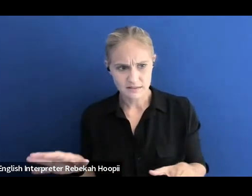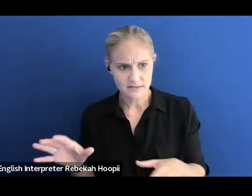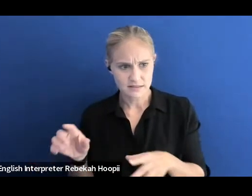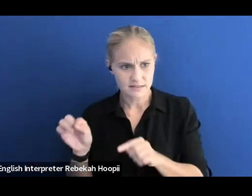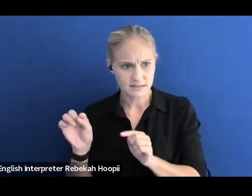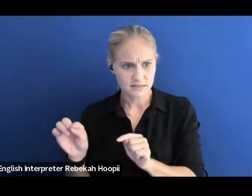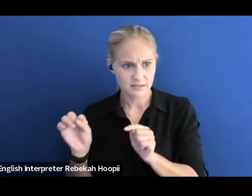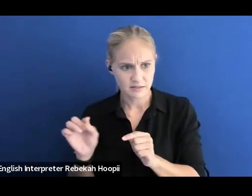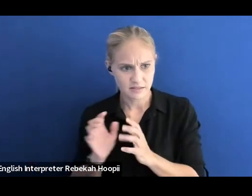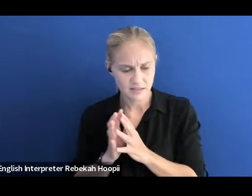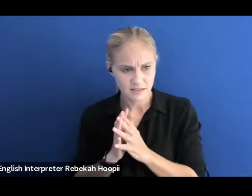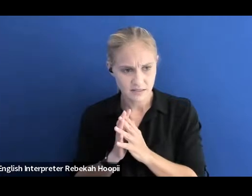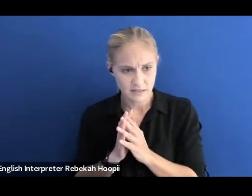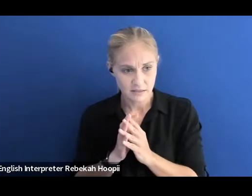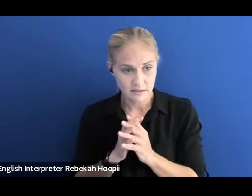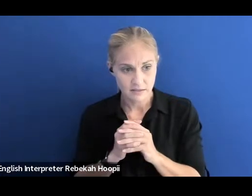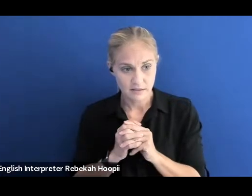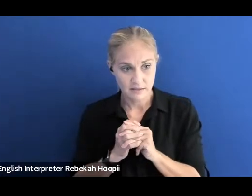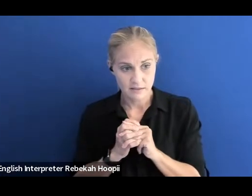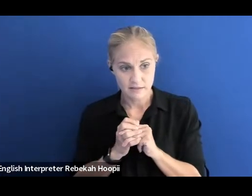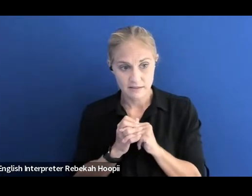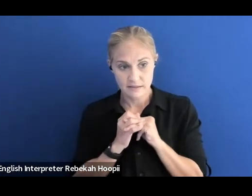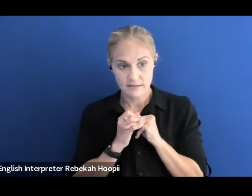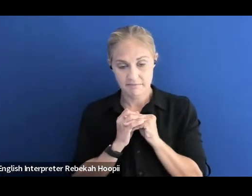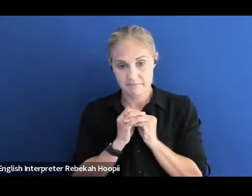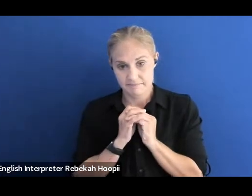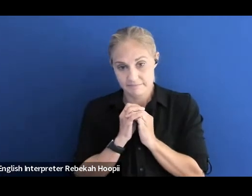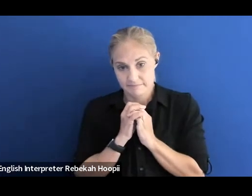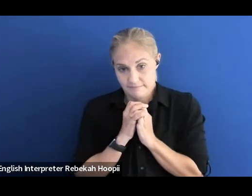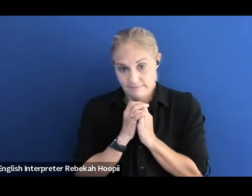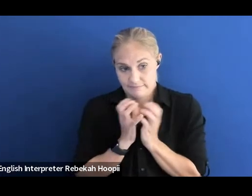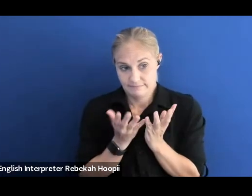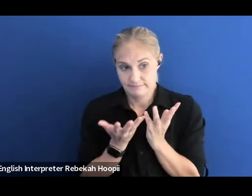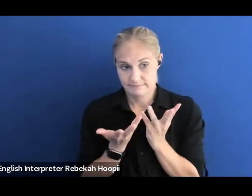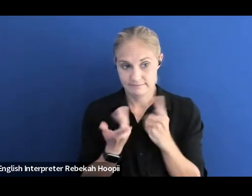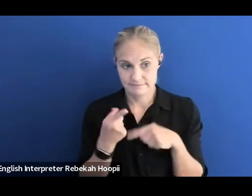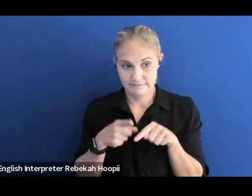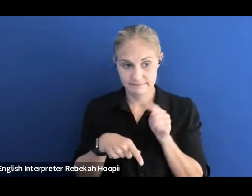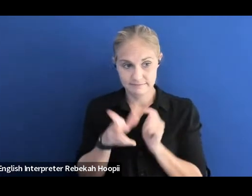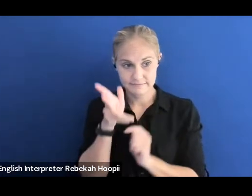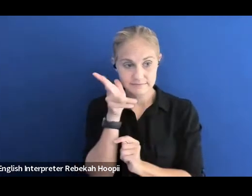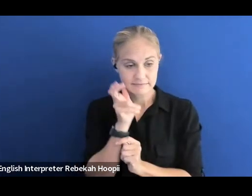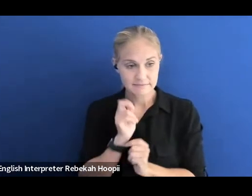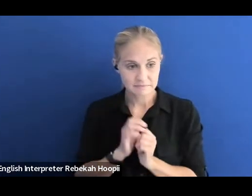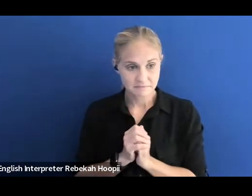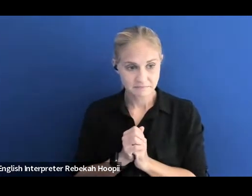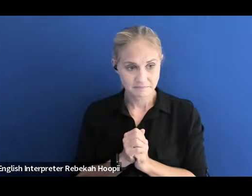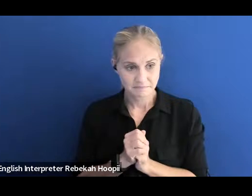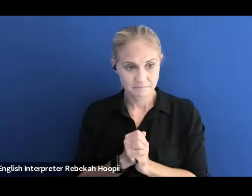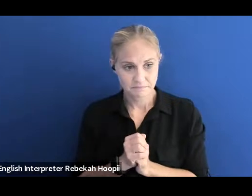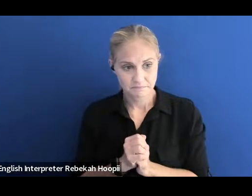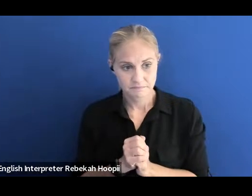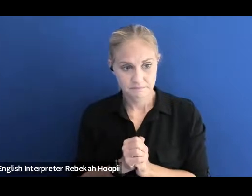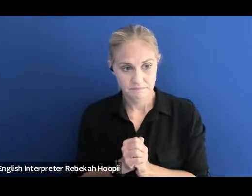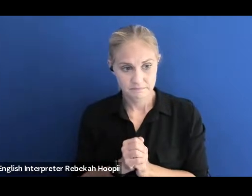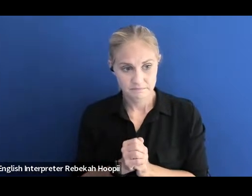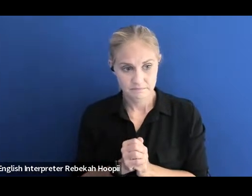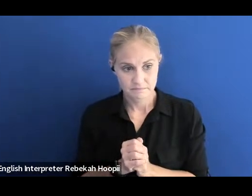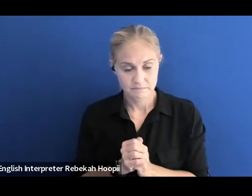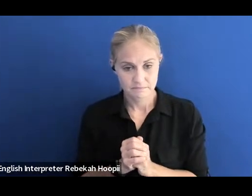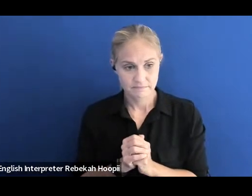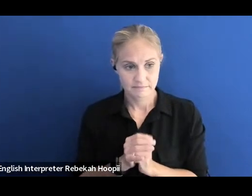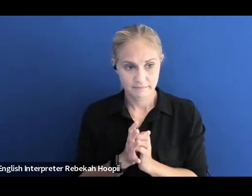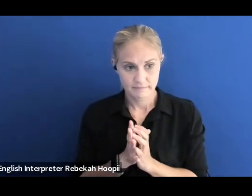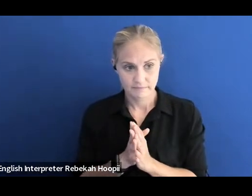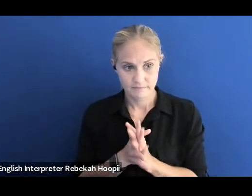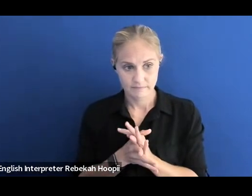It just, there's so many examples, and this is that I couldn't believe it. I had no idea when I moved here and found out that 1/6 of the island,